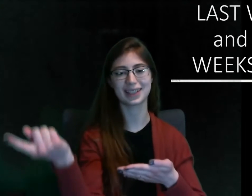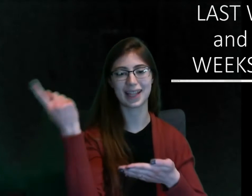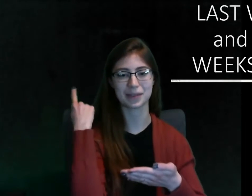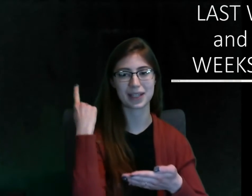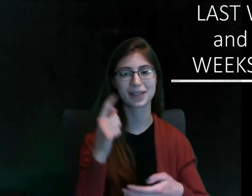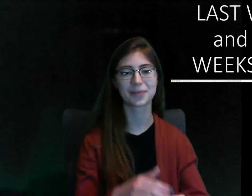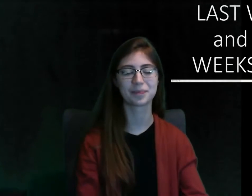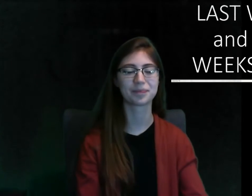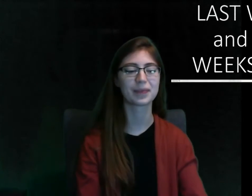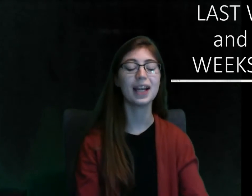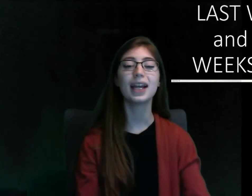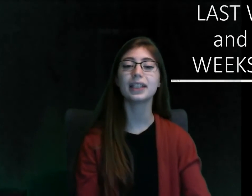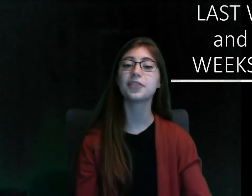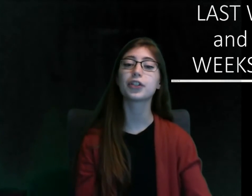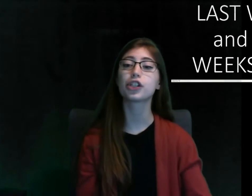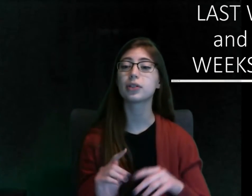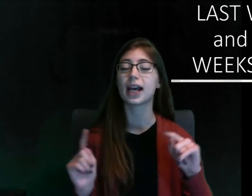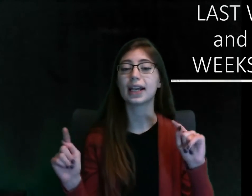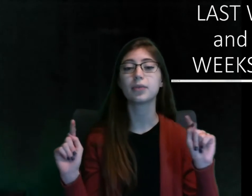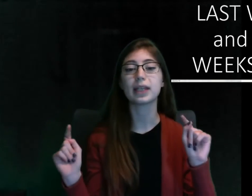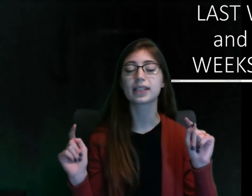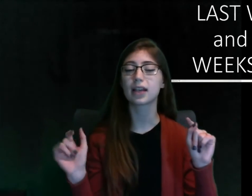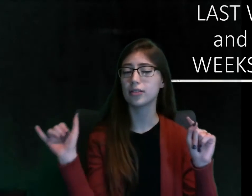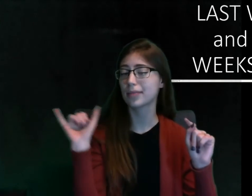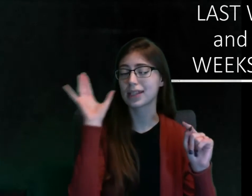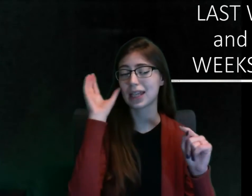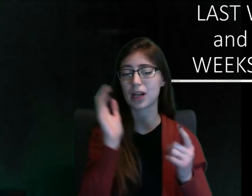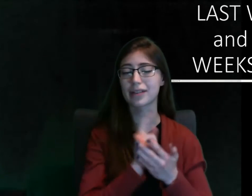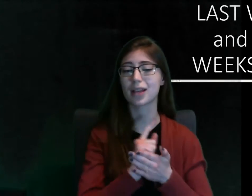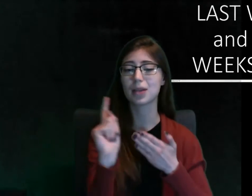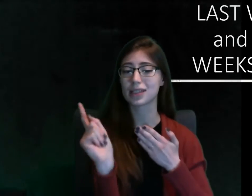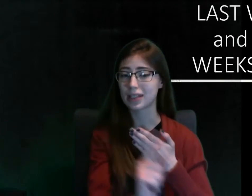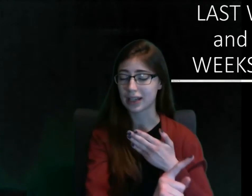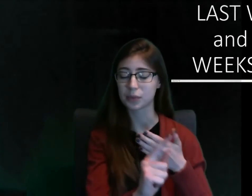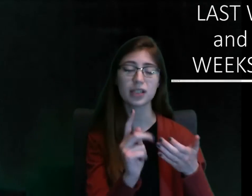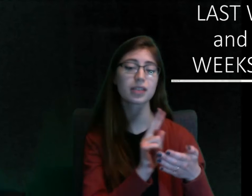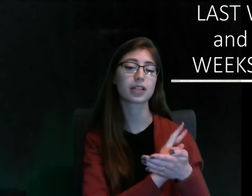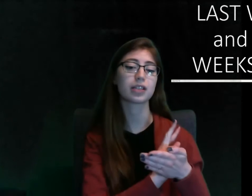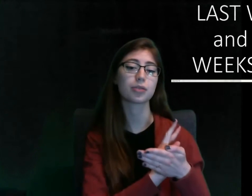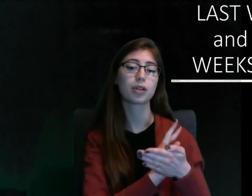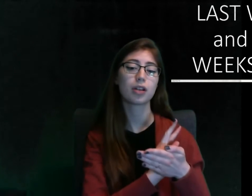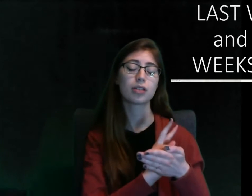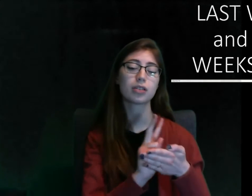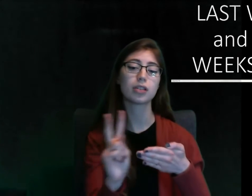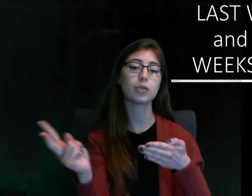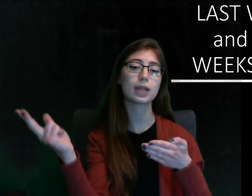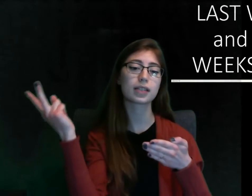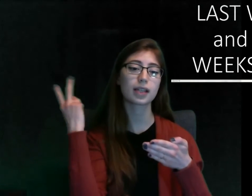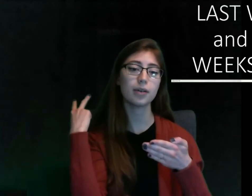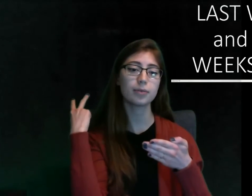Last week. And then for 2 to 9 weeks ago, same concept as the next week. So you're going to do 2 weeks ago,